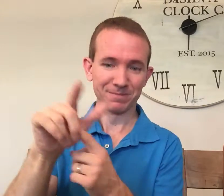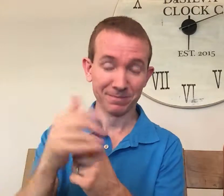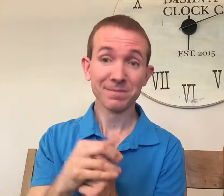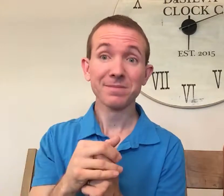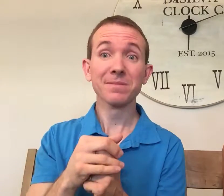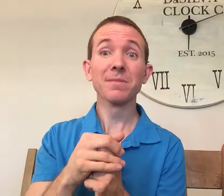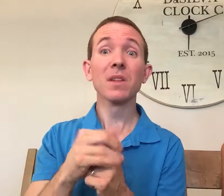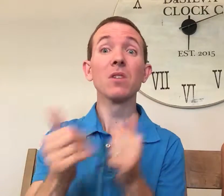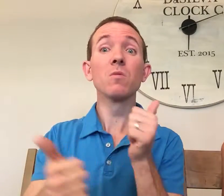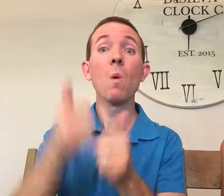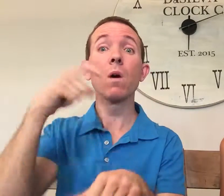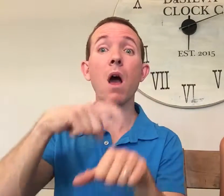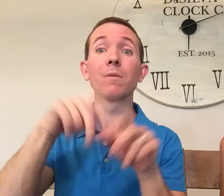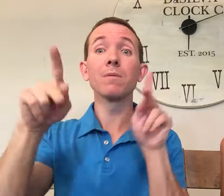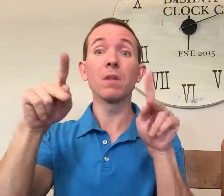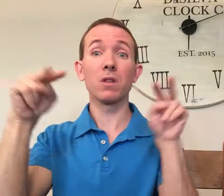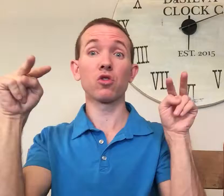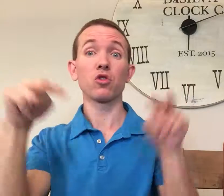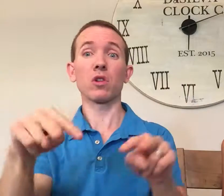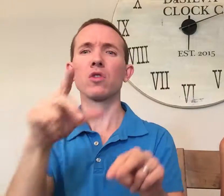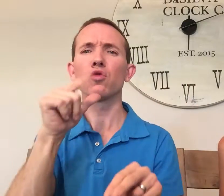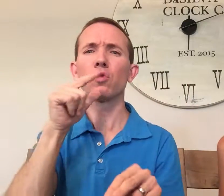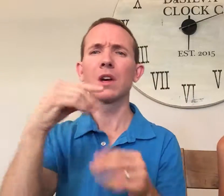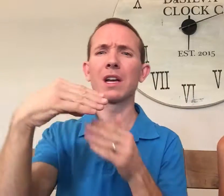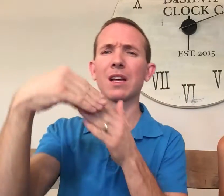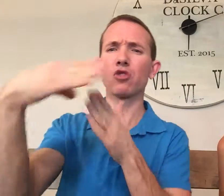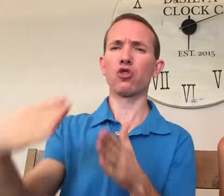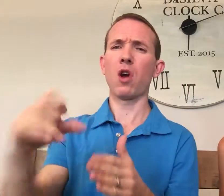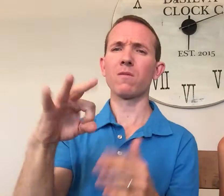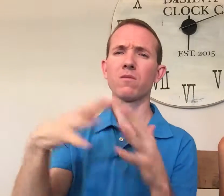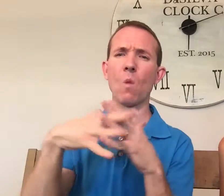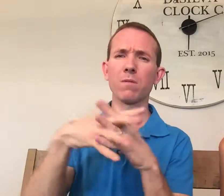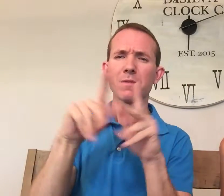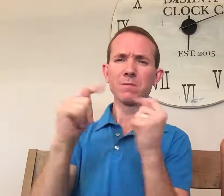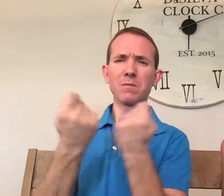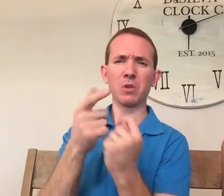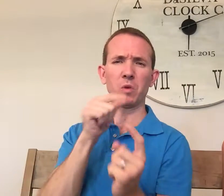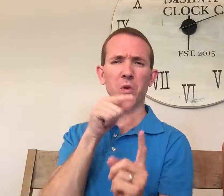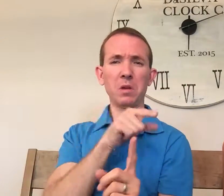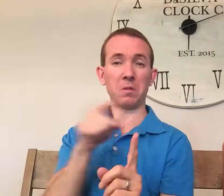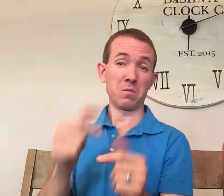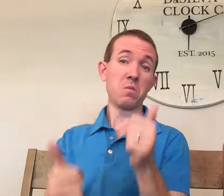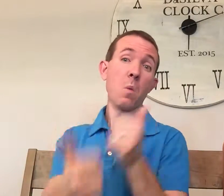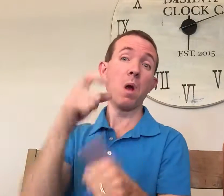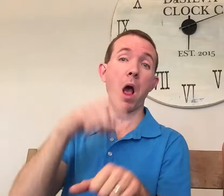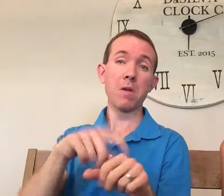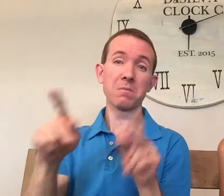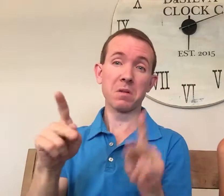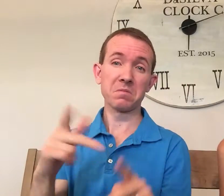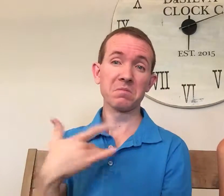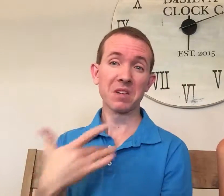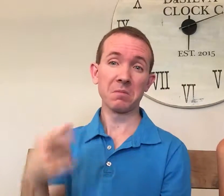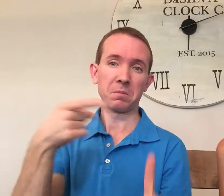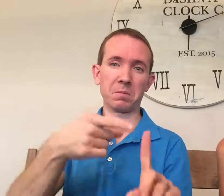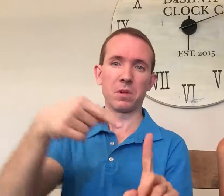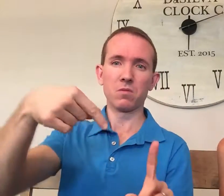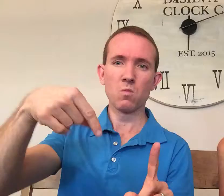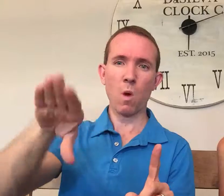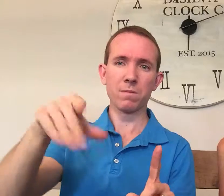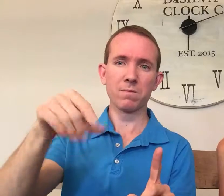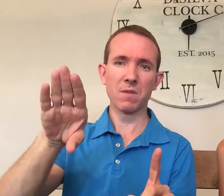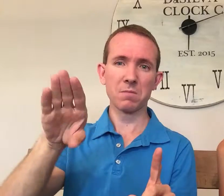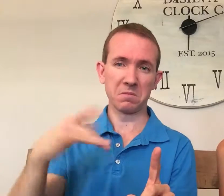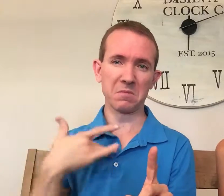soon going to start, the NFL. And most of the time people look at the leaders of the football team. Most of the time